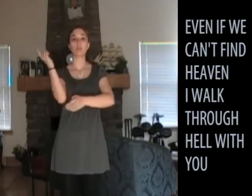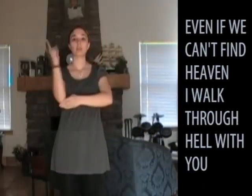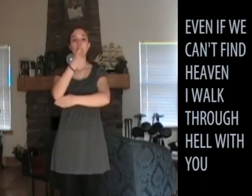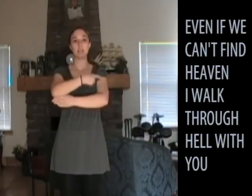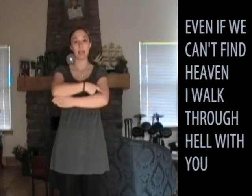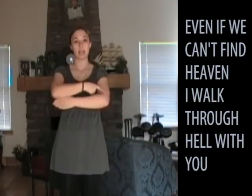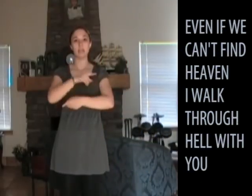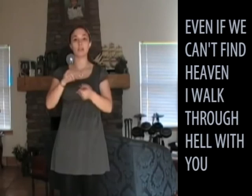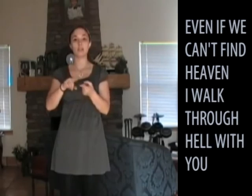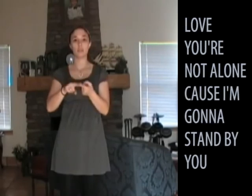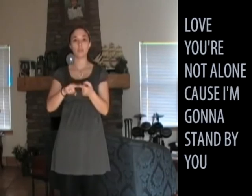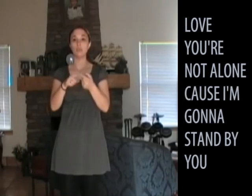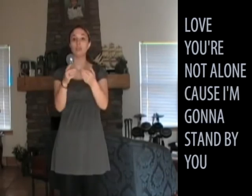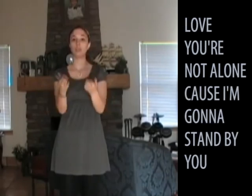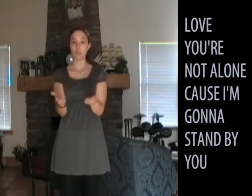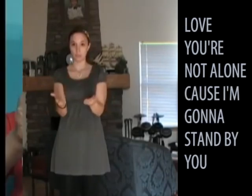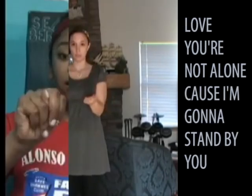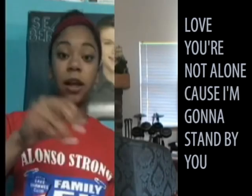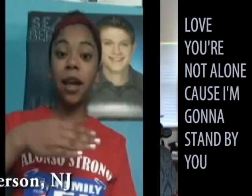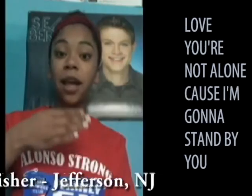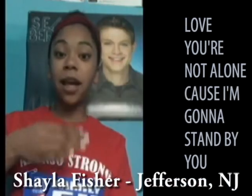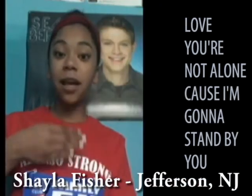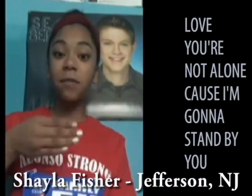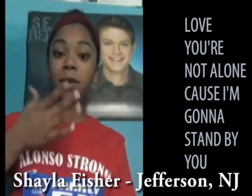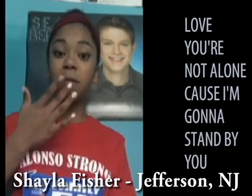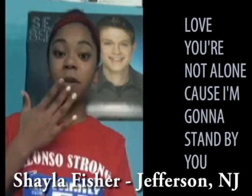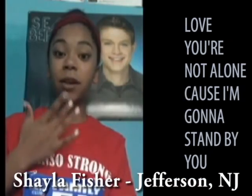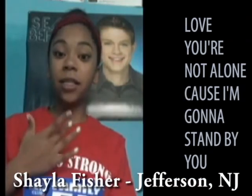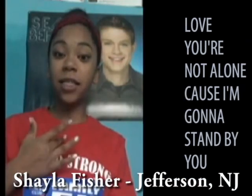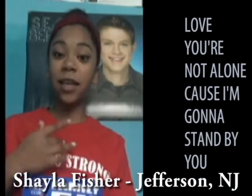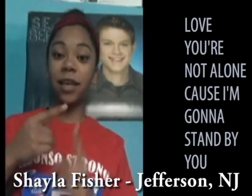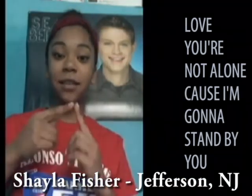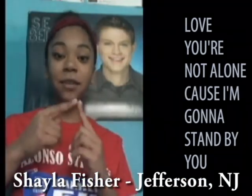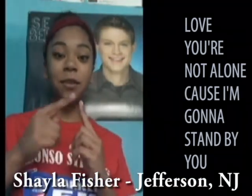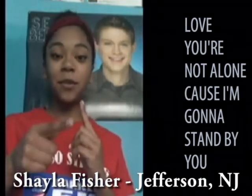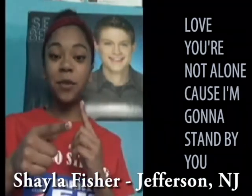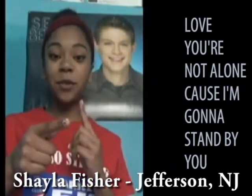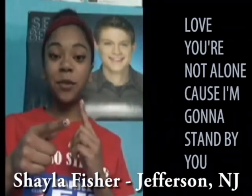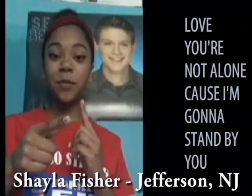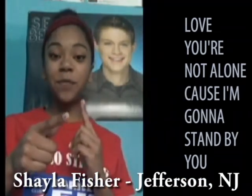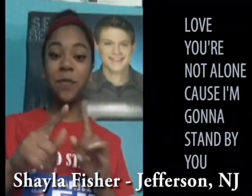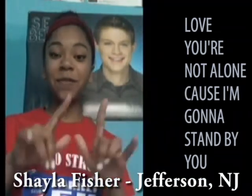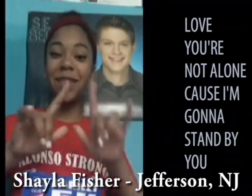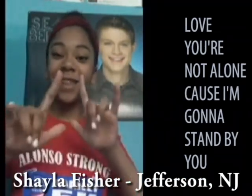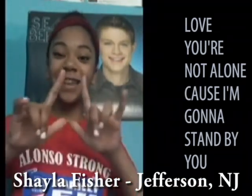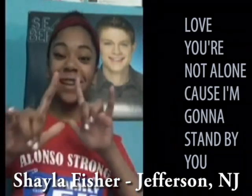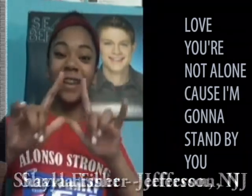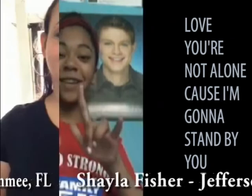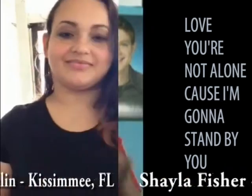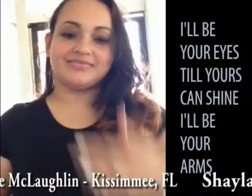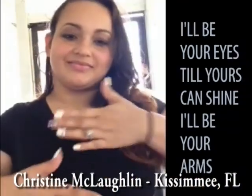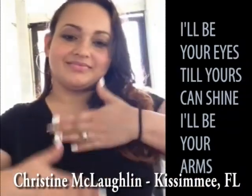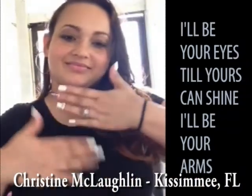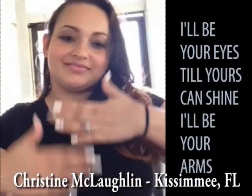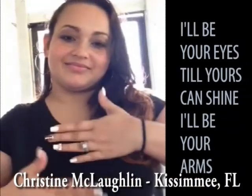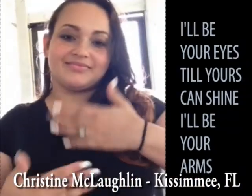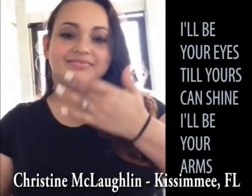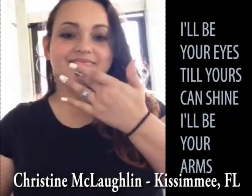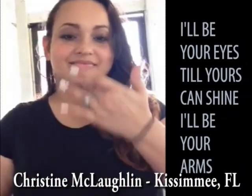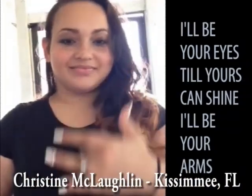you Love, you're not alone Cause I'm gonna stand by you I'll be your eyes